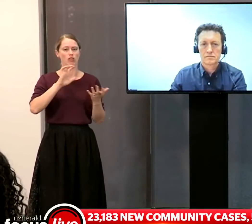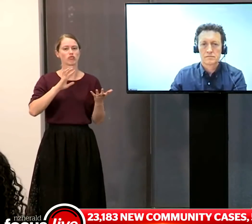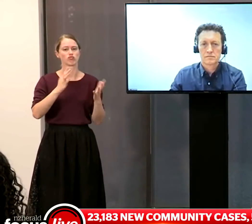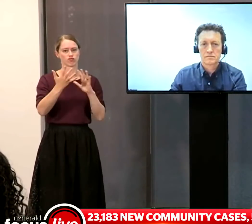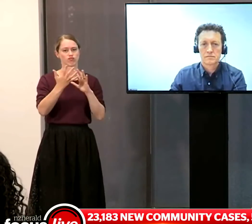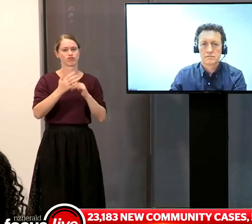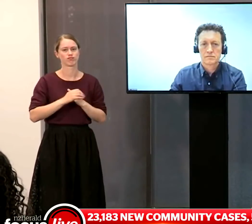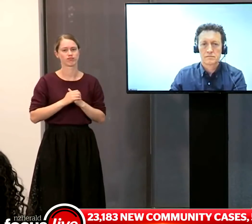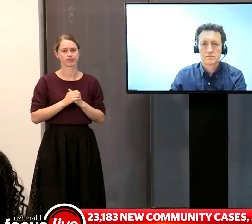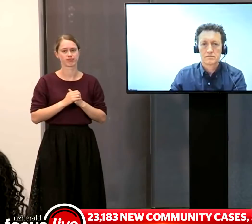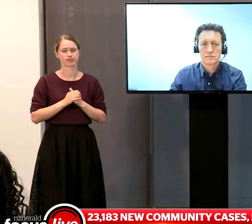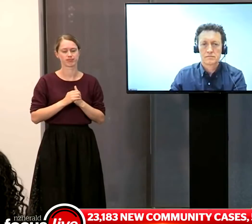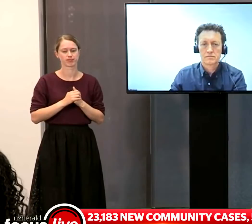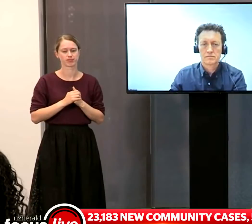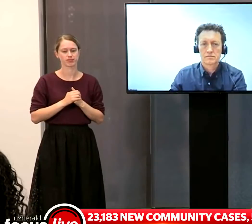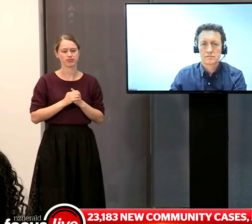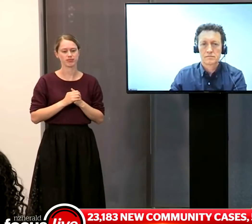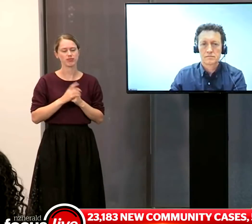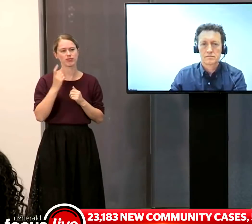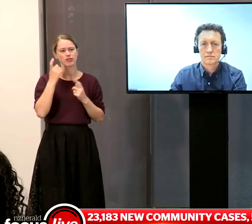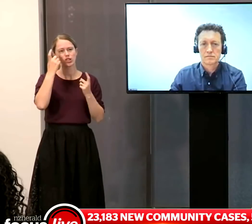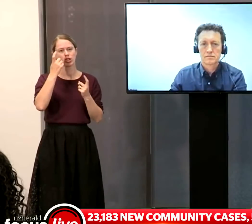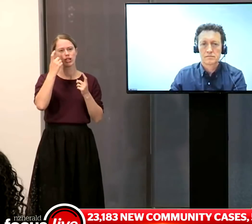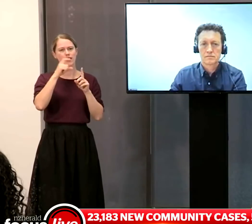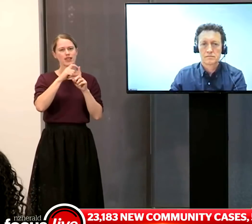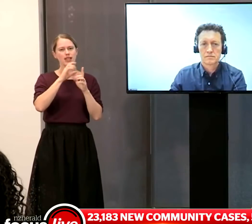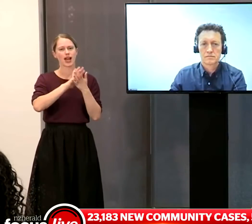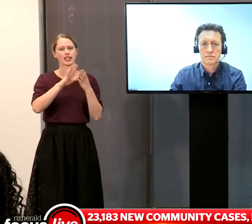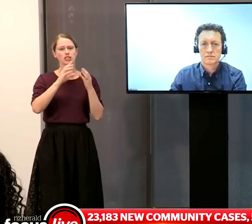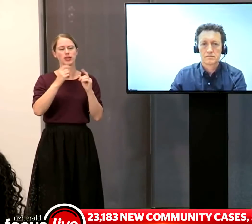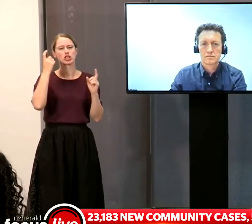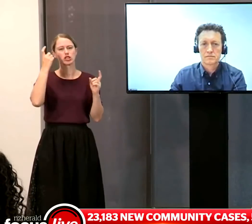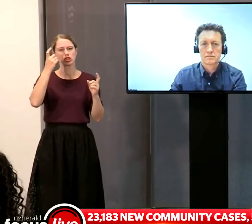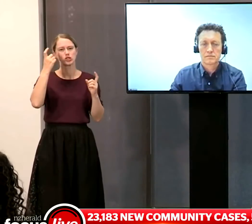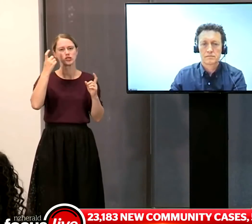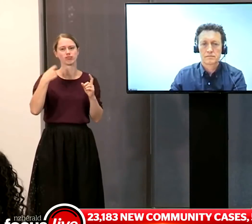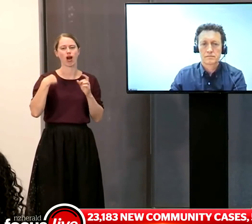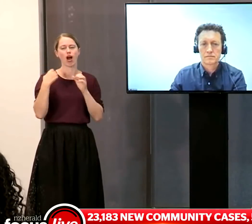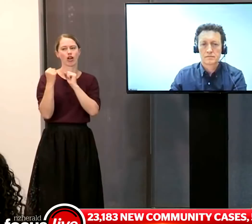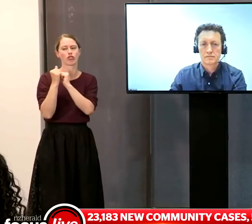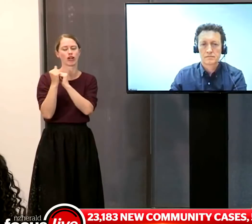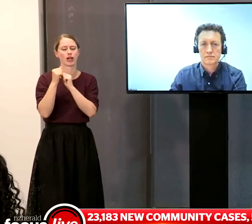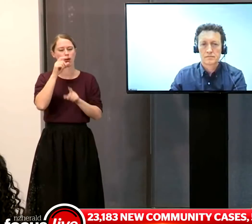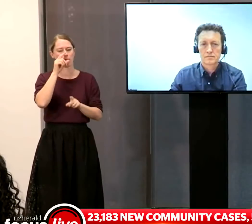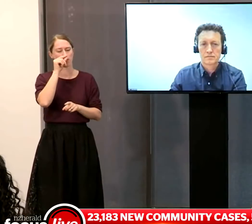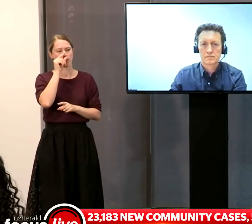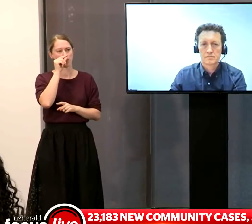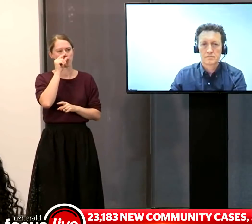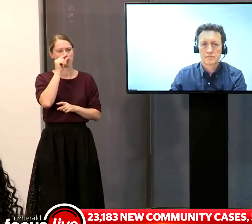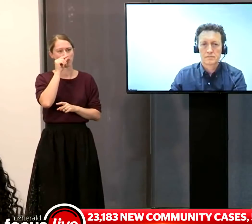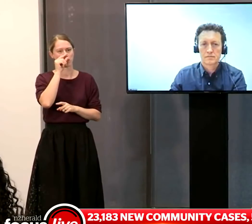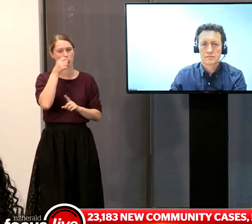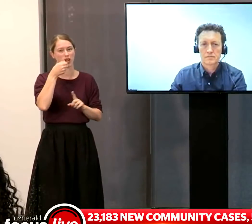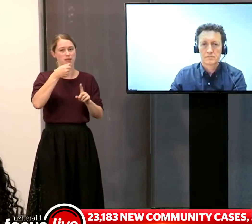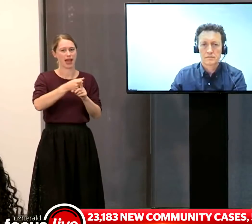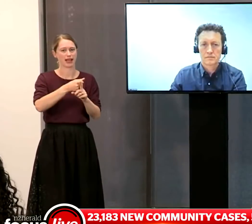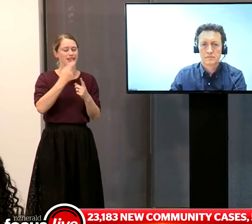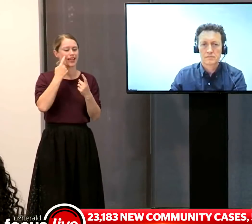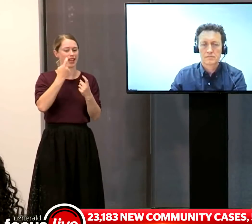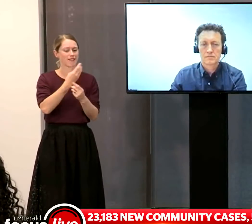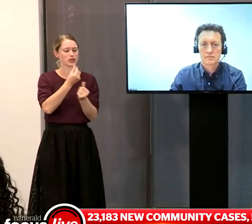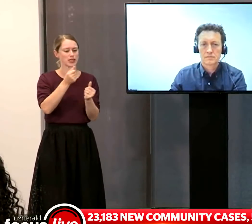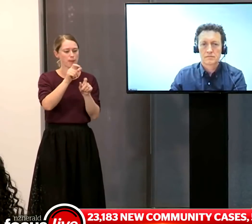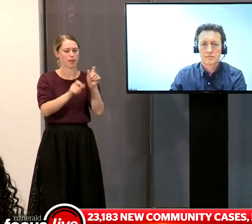disruptive, and I guess the concern that the district health boards would have, and I would share, is that it could compromise care for some